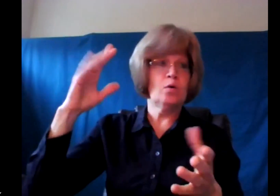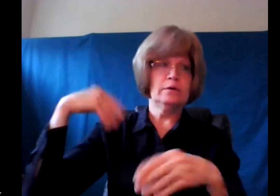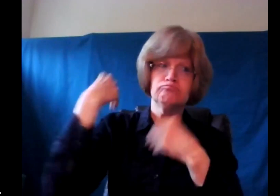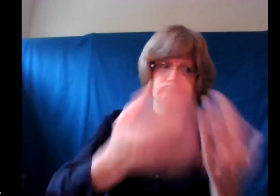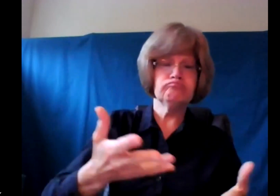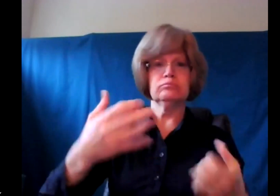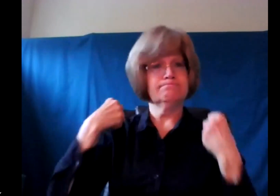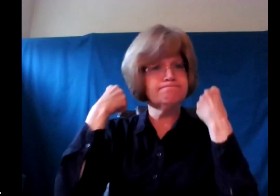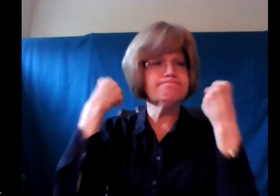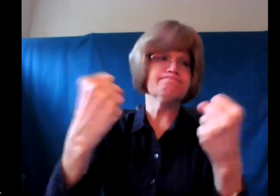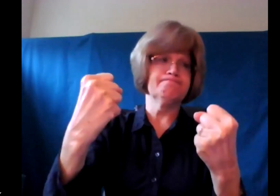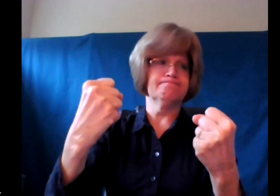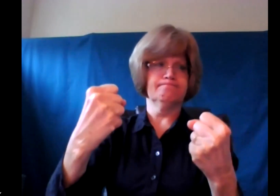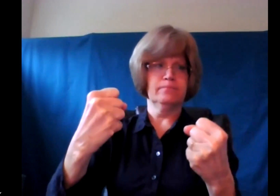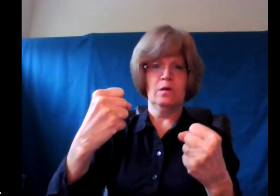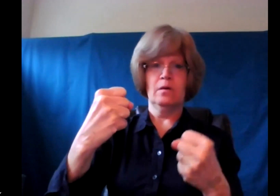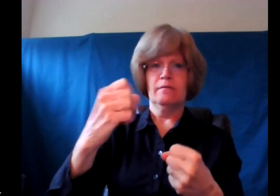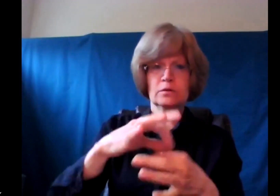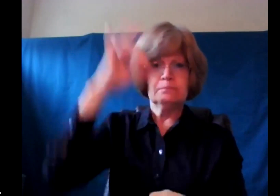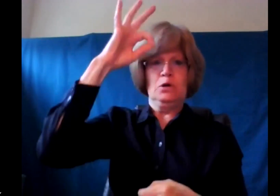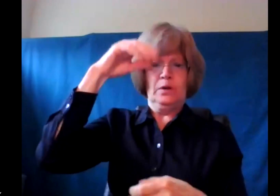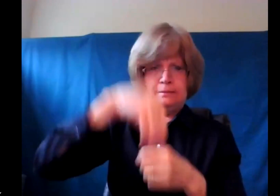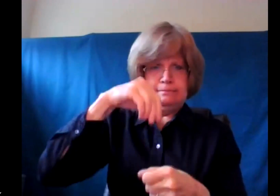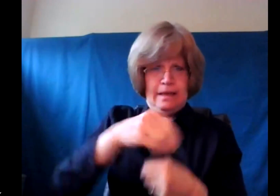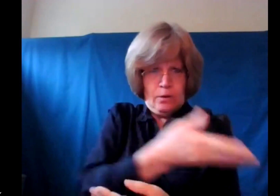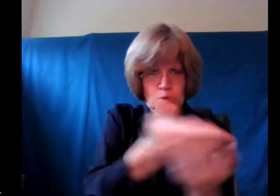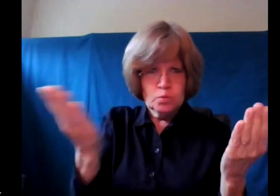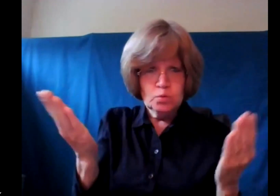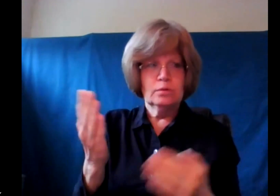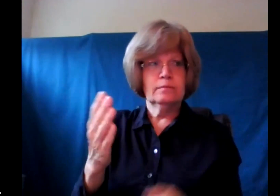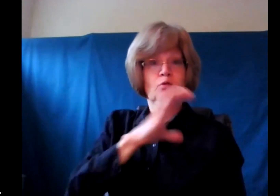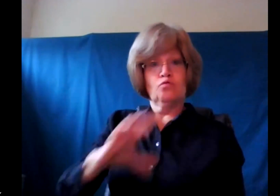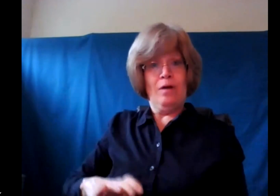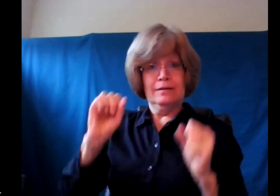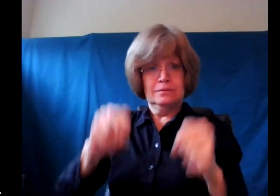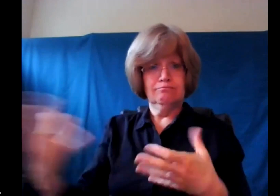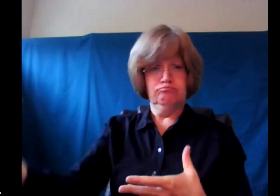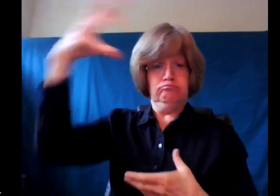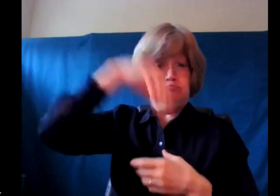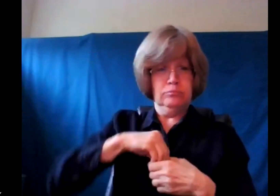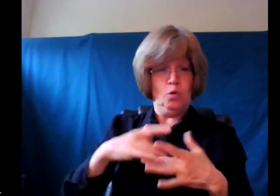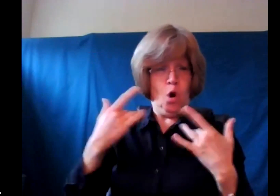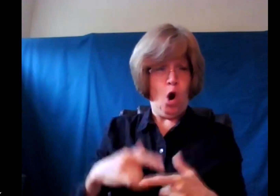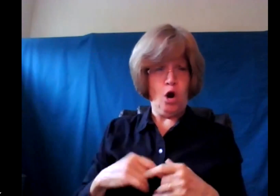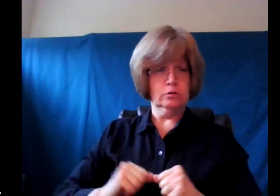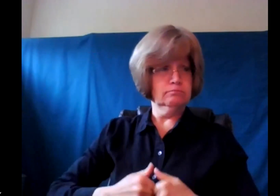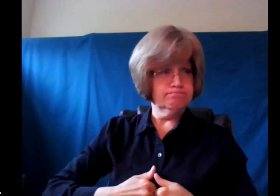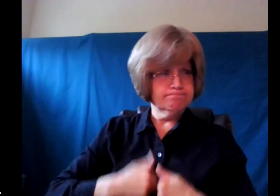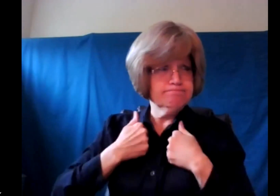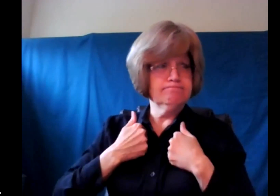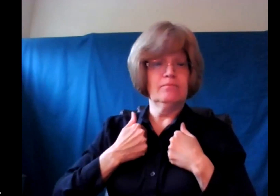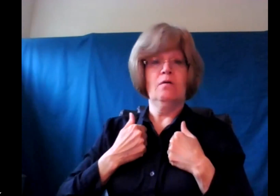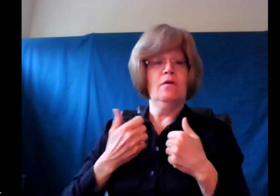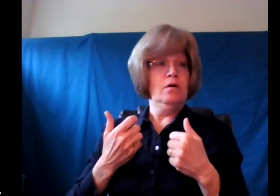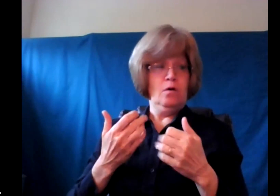might through the spirit of the inner man. That Christ may dwell in your hearts through